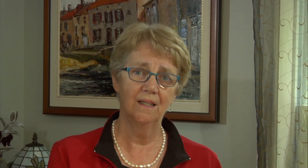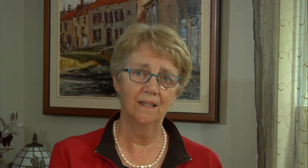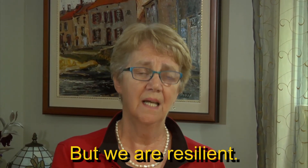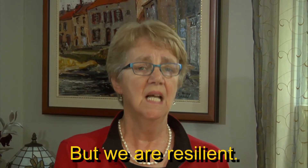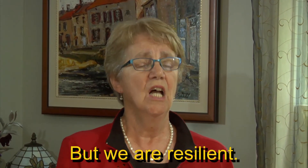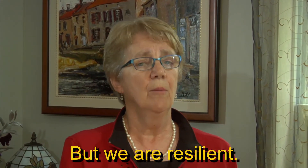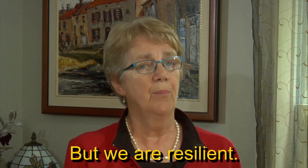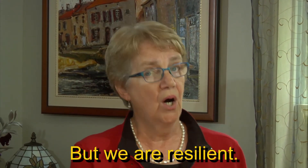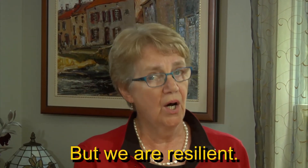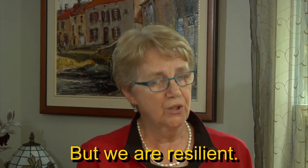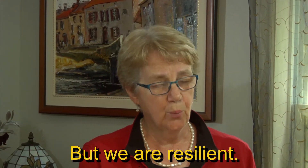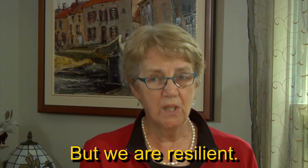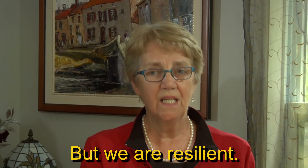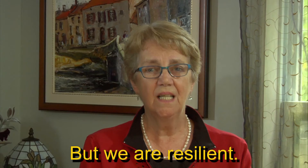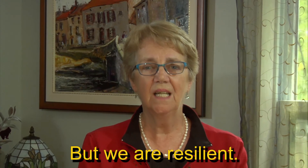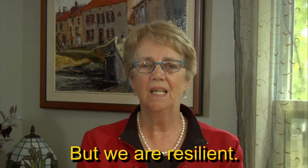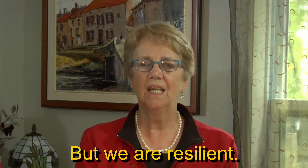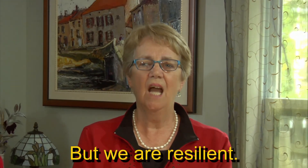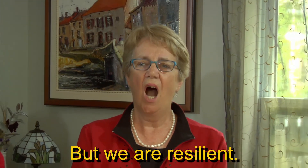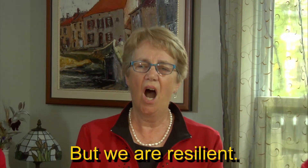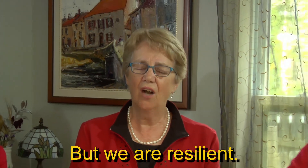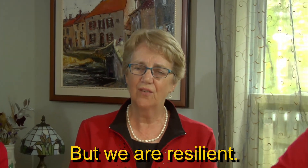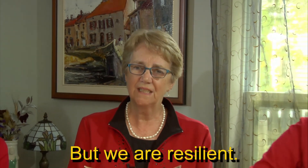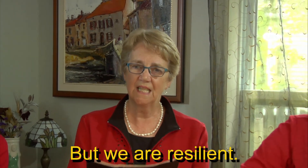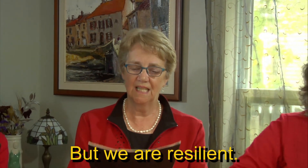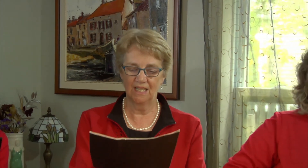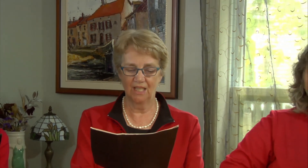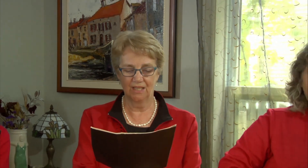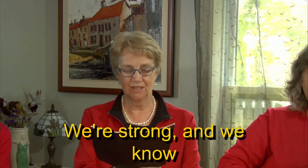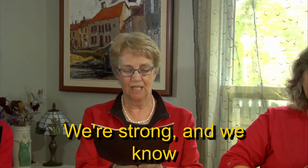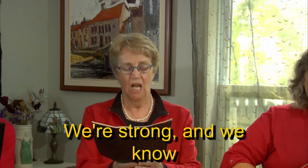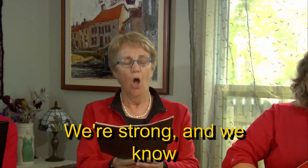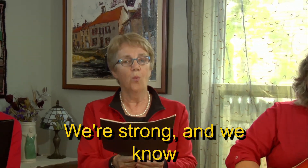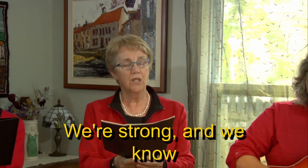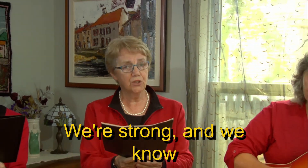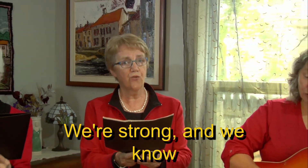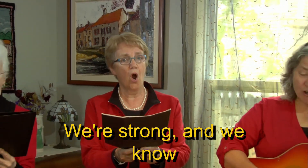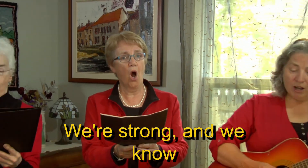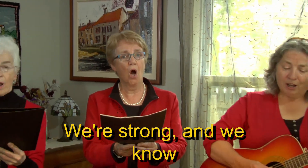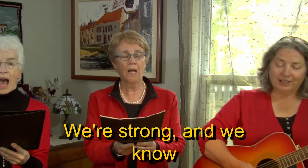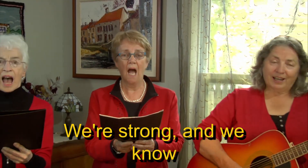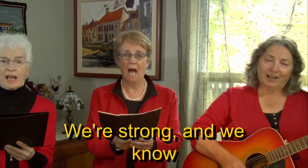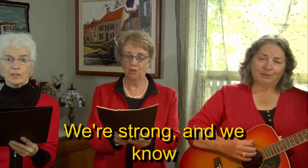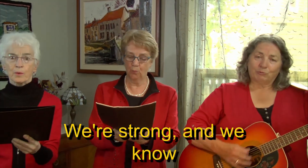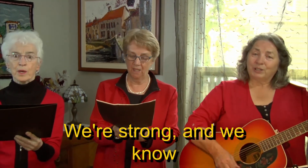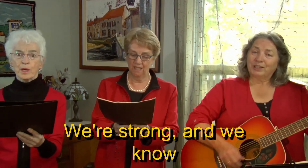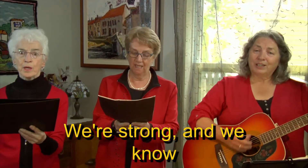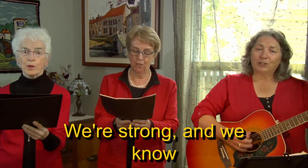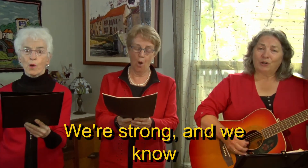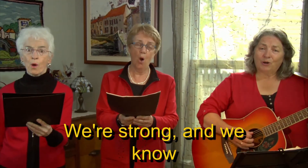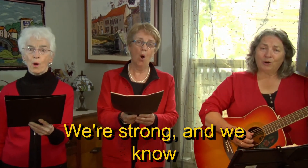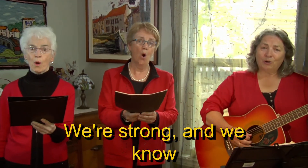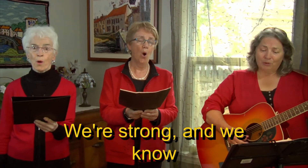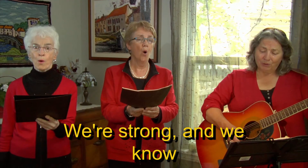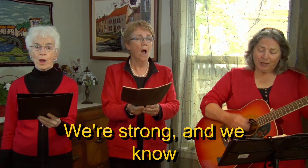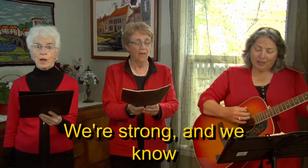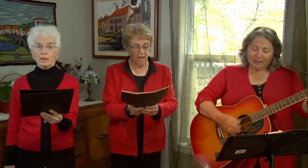away, but we are resilient, we're strong, and we know that